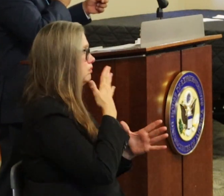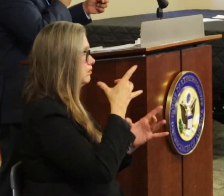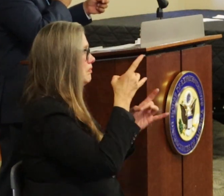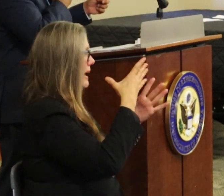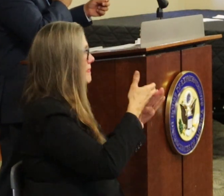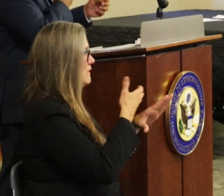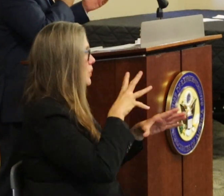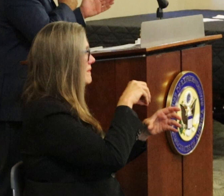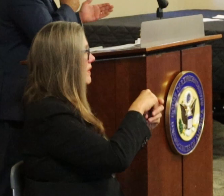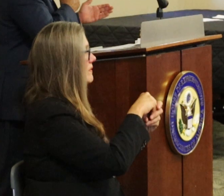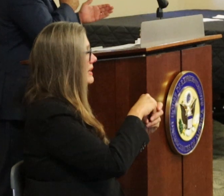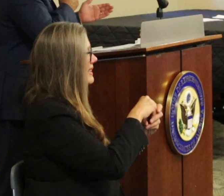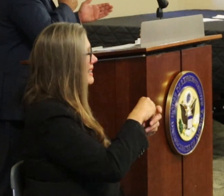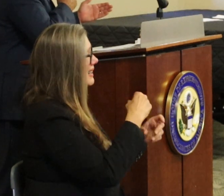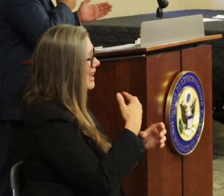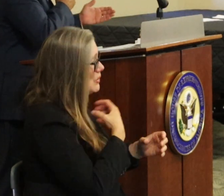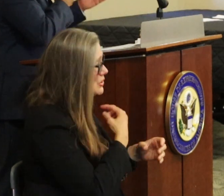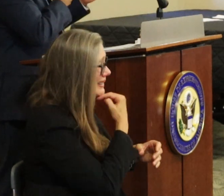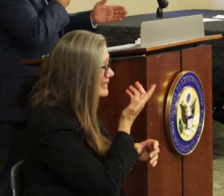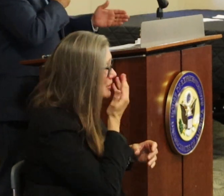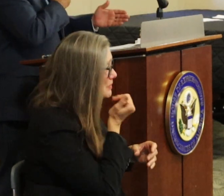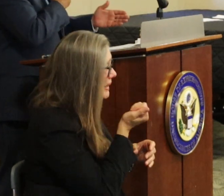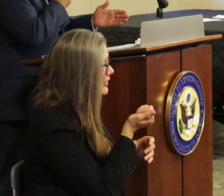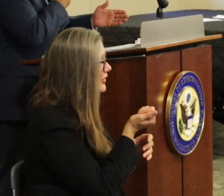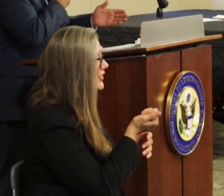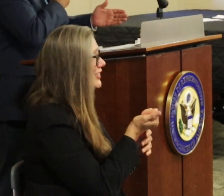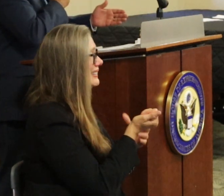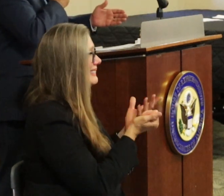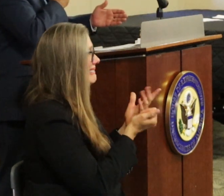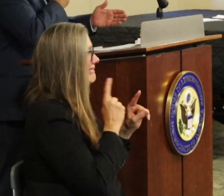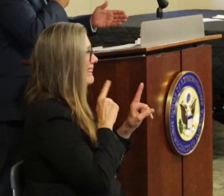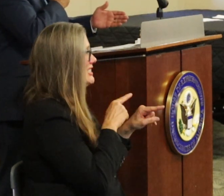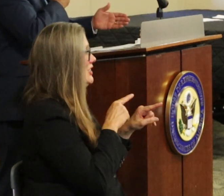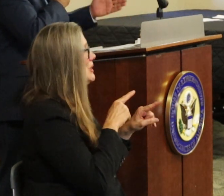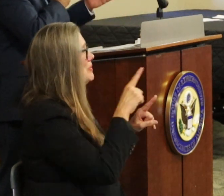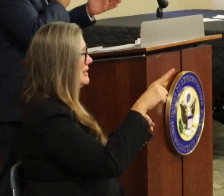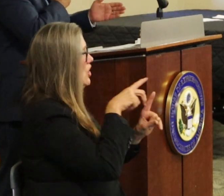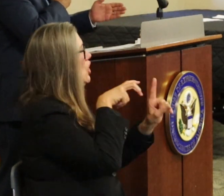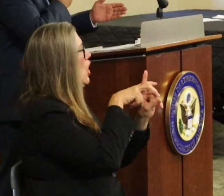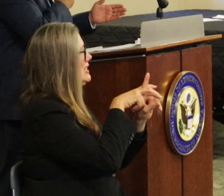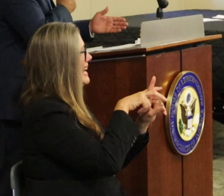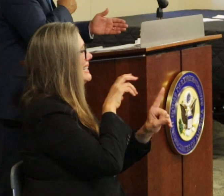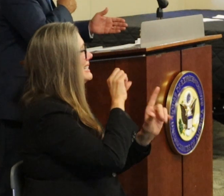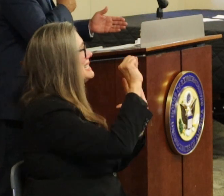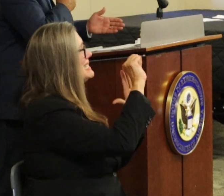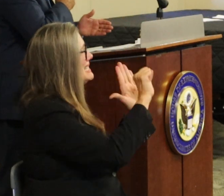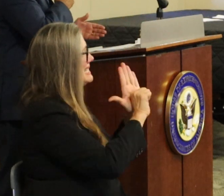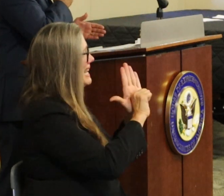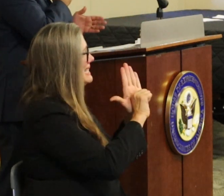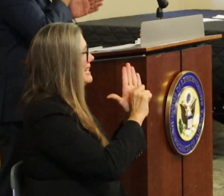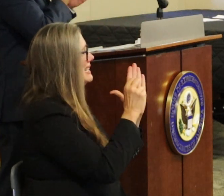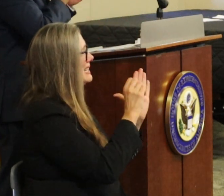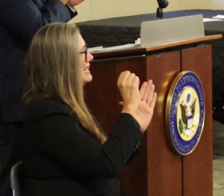say, I wish I could give you a better answer. Work with your state Secretary of Education, your state Superintendent